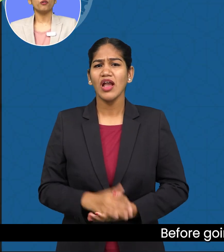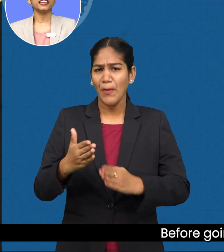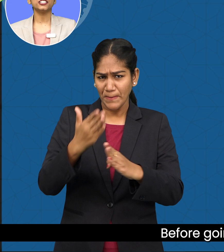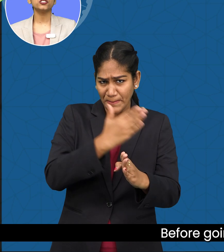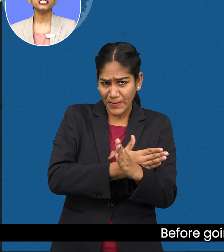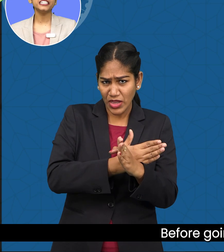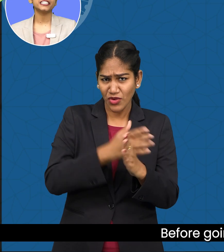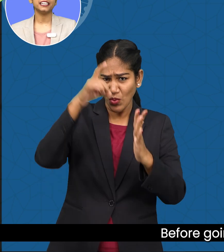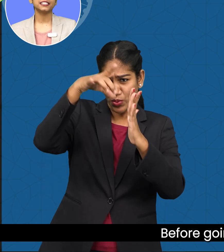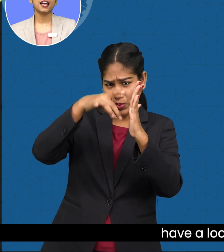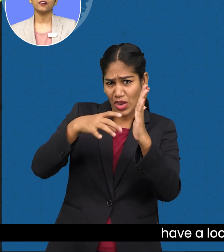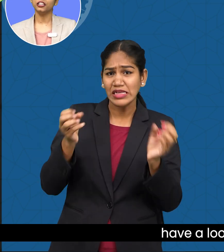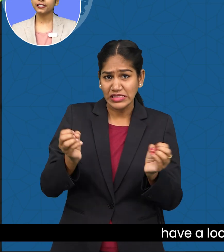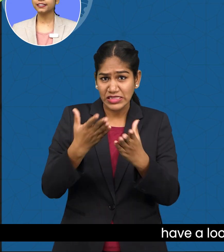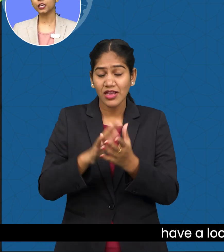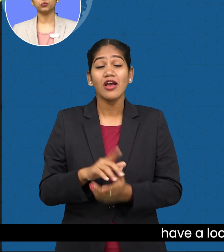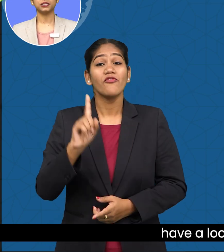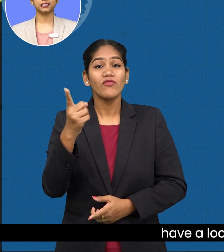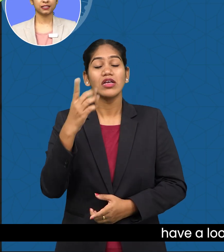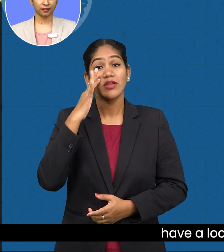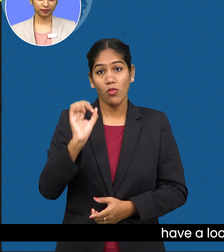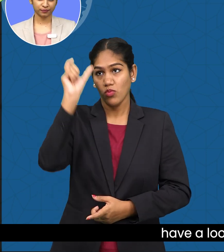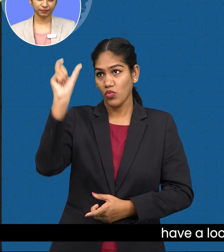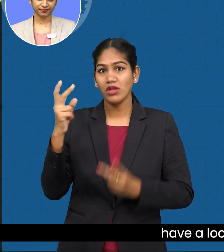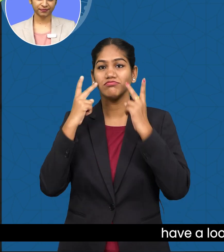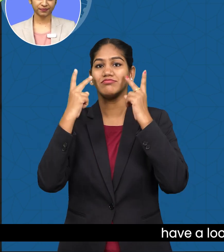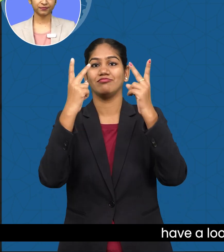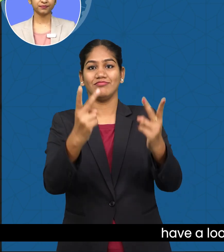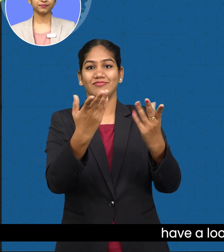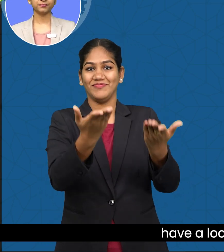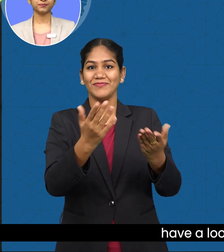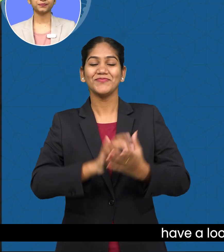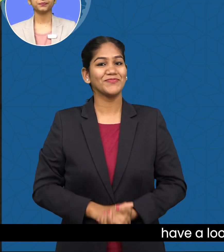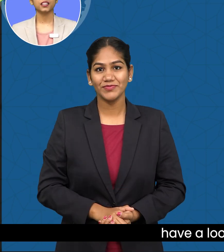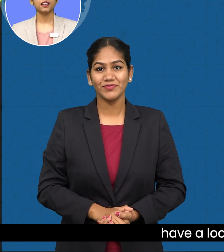Before going into the details, have a look at the keywords.